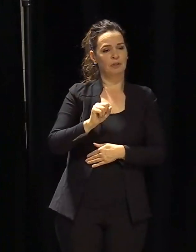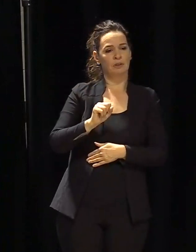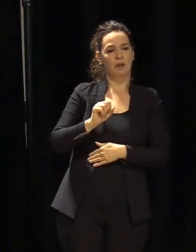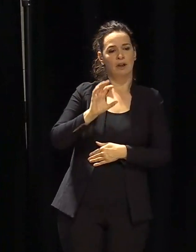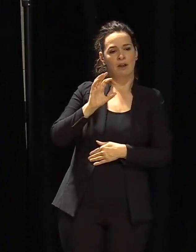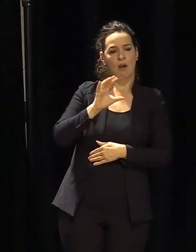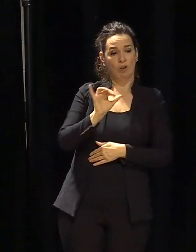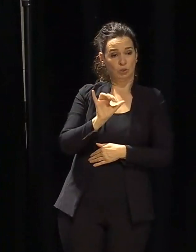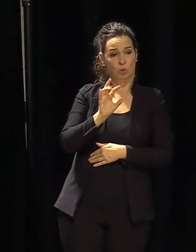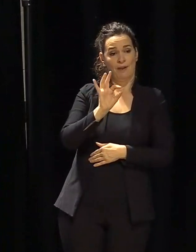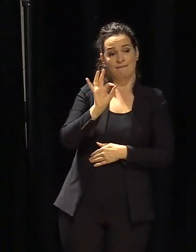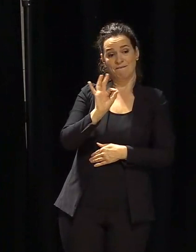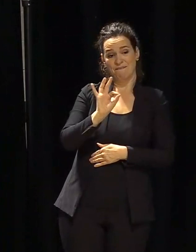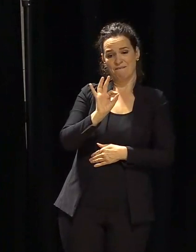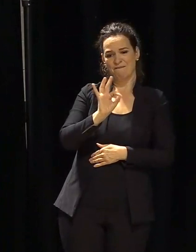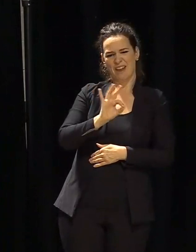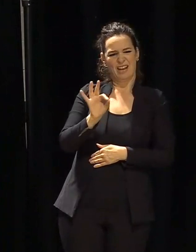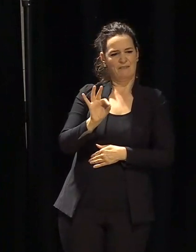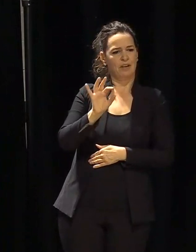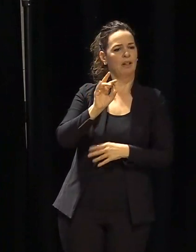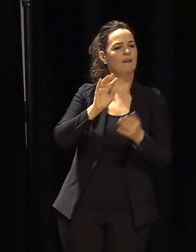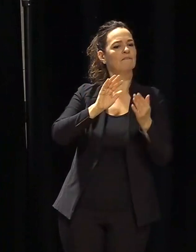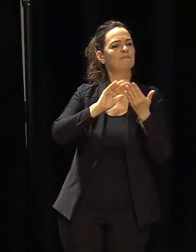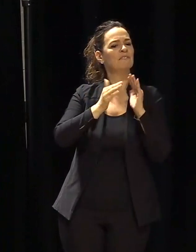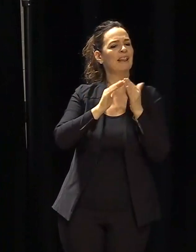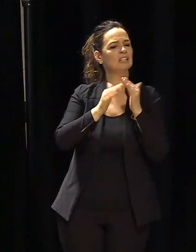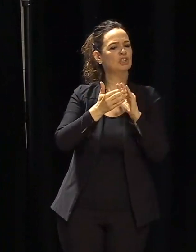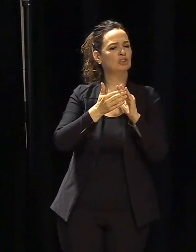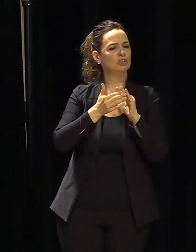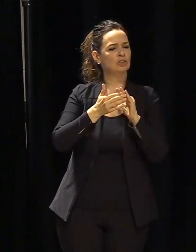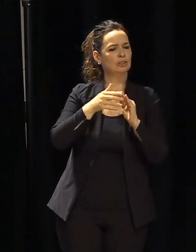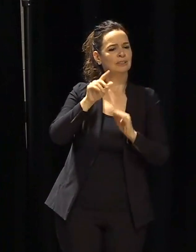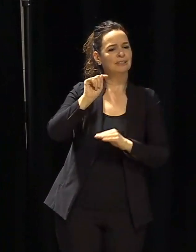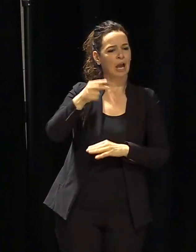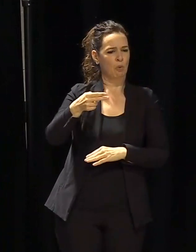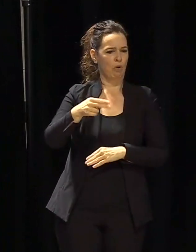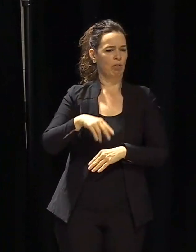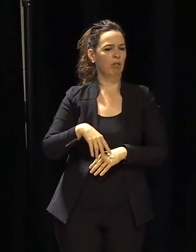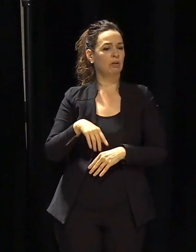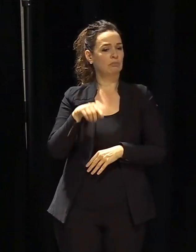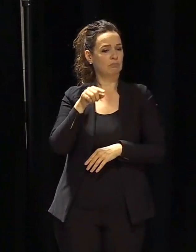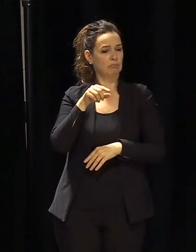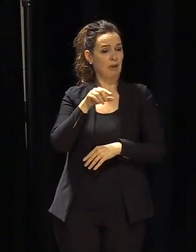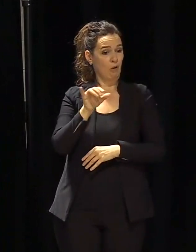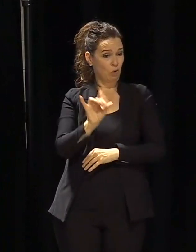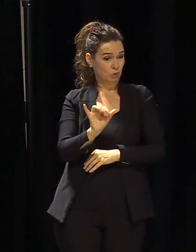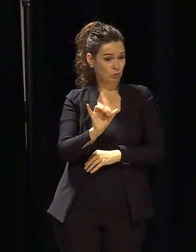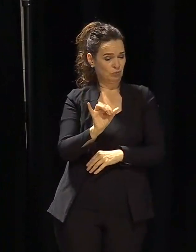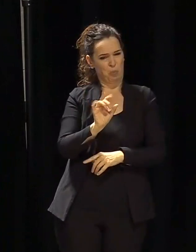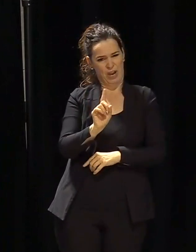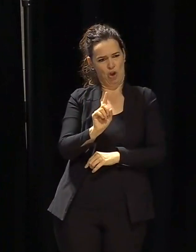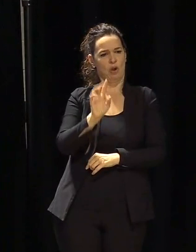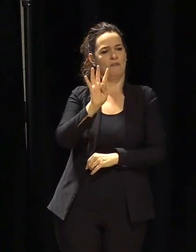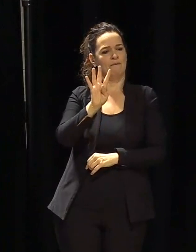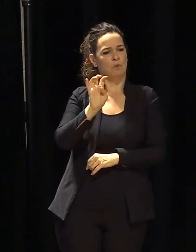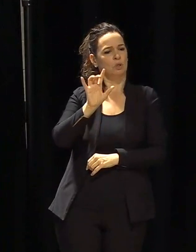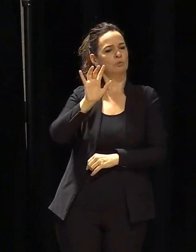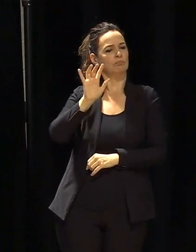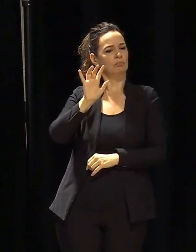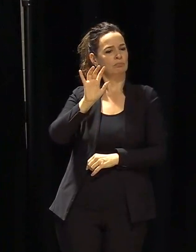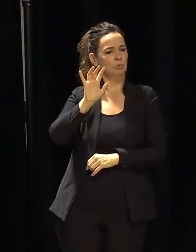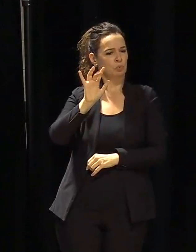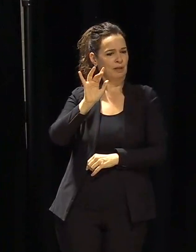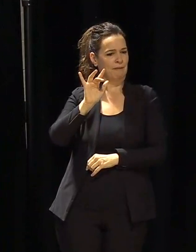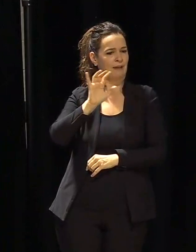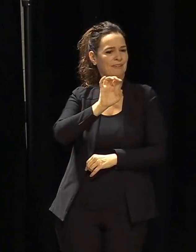we need to test the data. Some of the data there shows higher positive rates. Those are just really